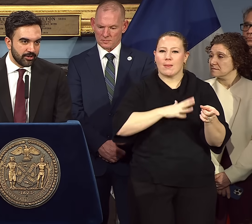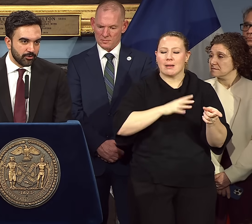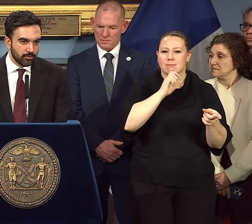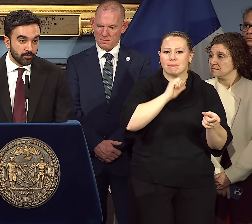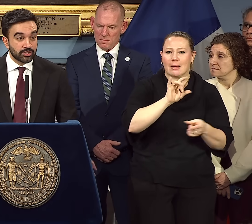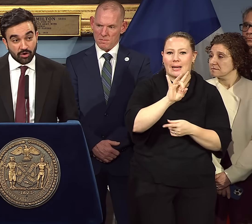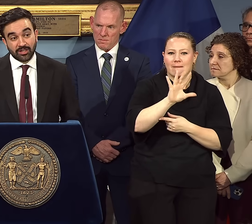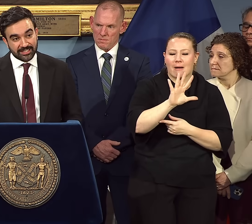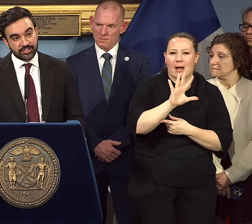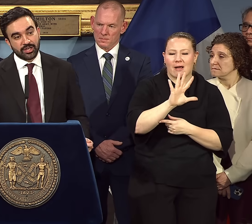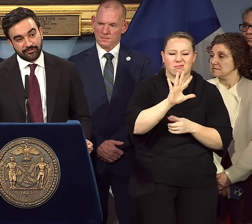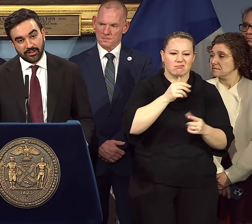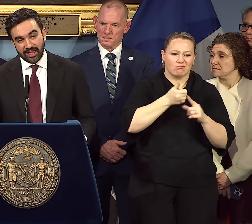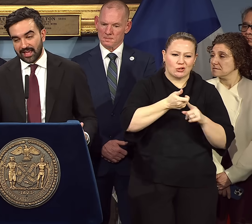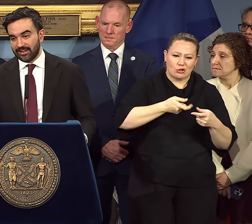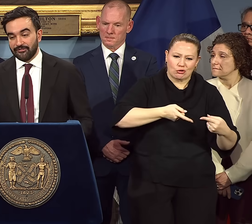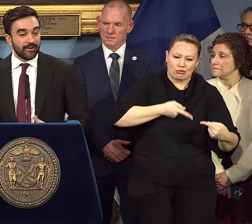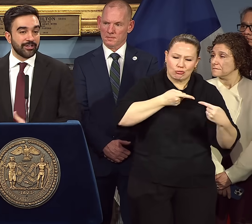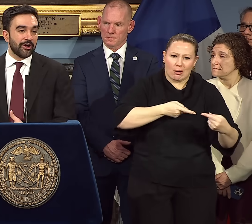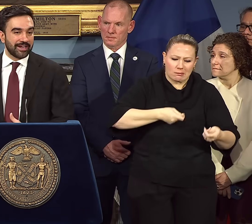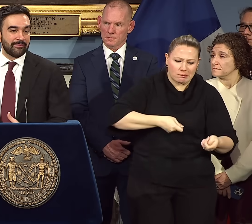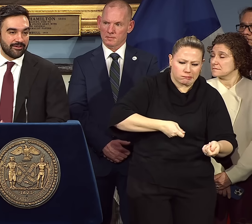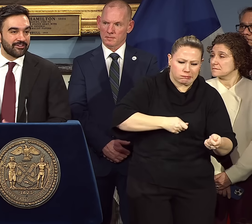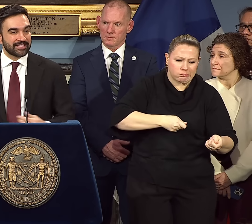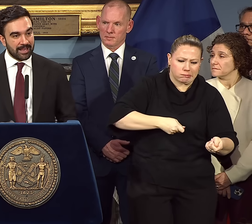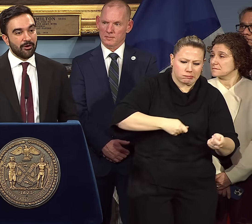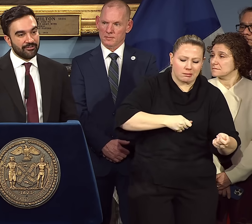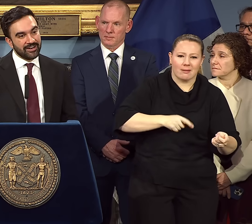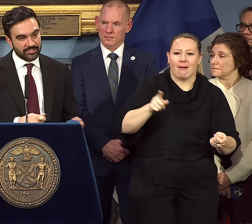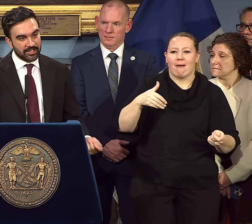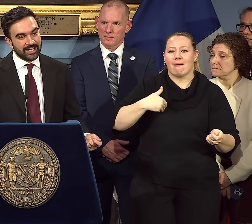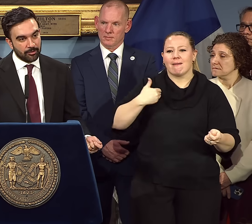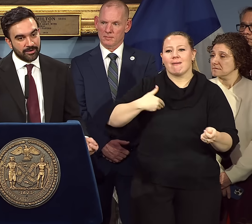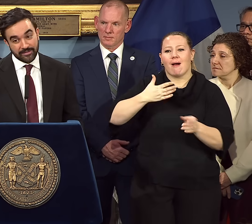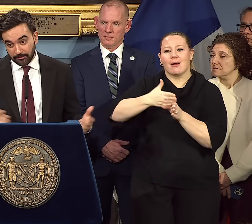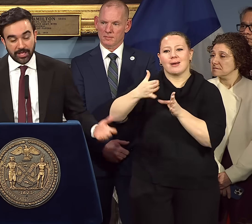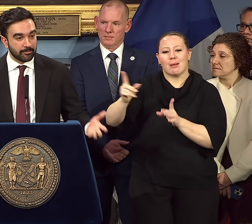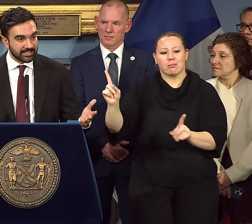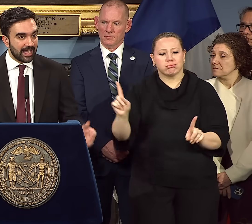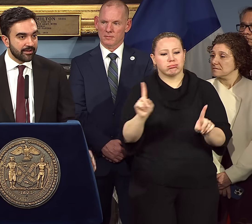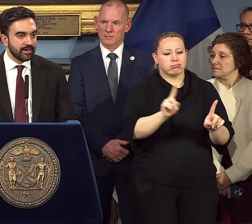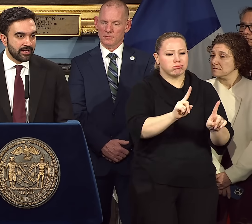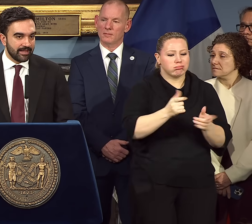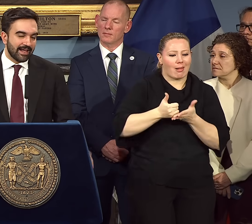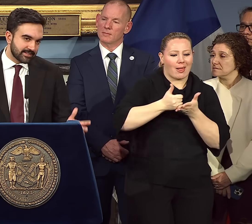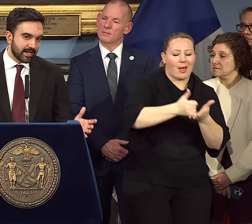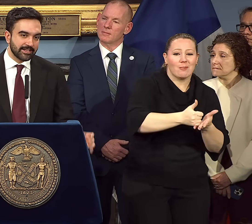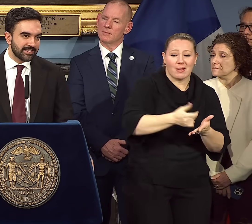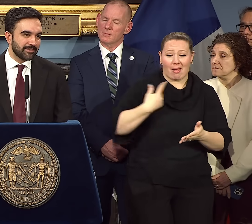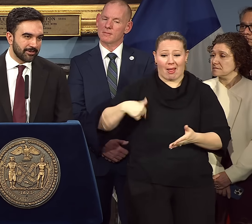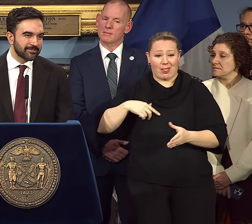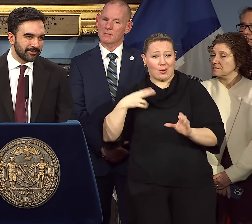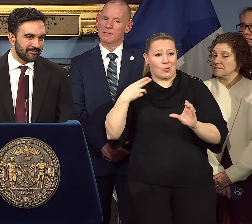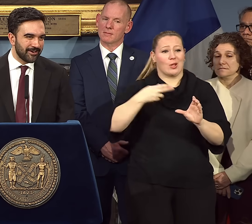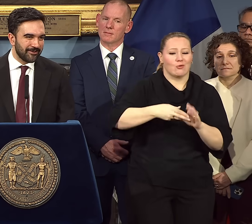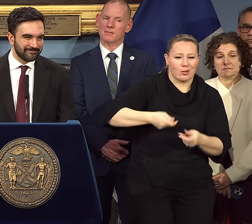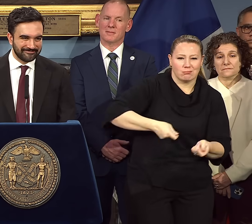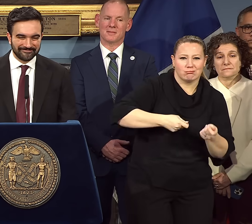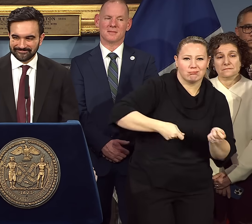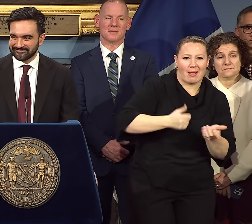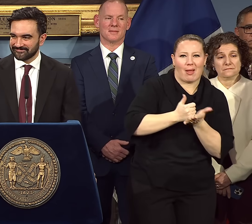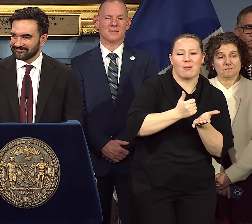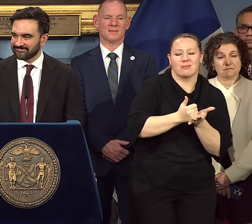Astoria who was struggling to shovel, and a very young neighbor of hers came over and started to help her, and then we helped together. And that's the kind of city that we also love and